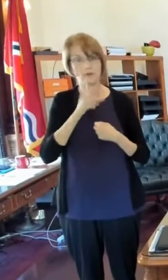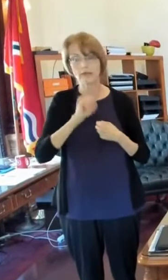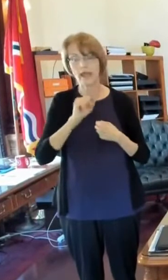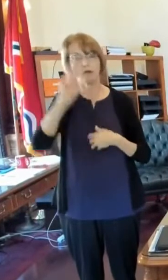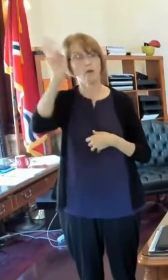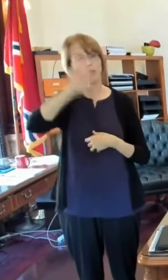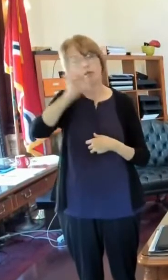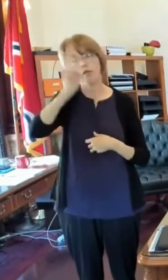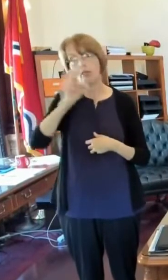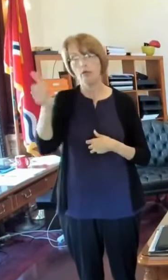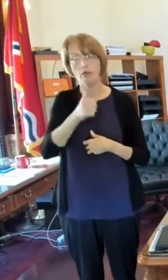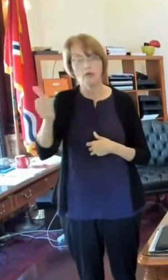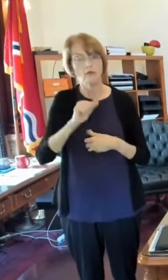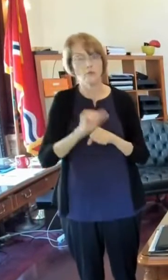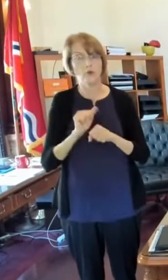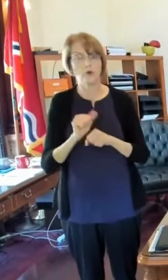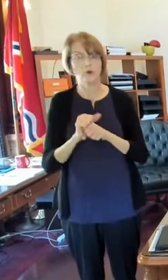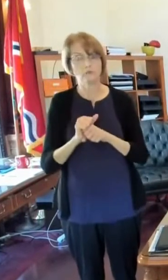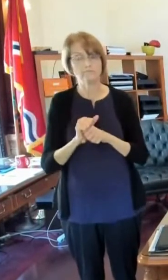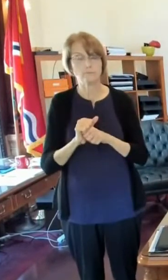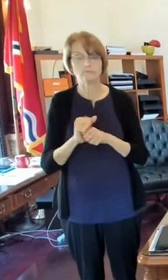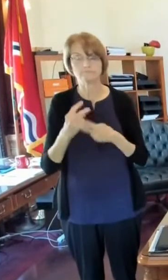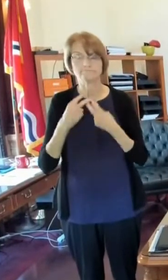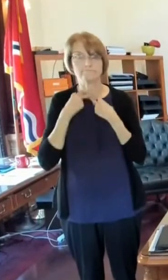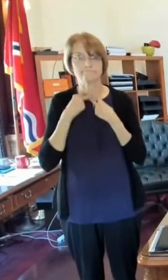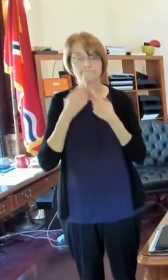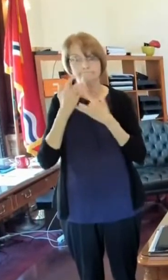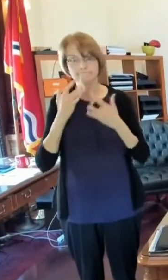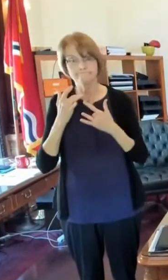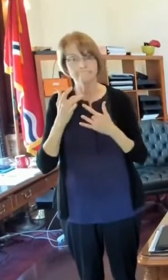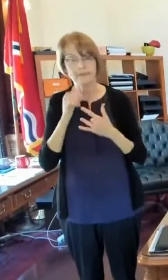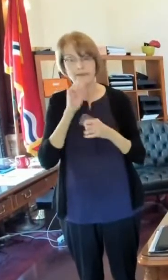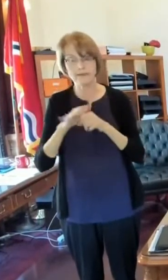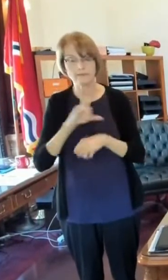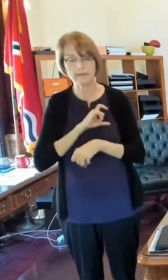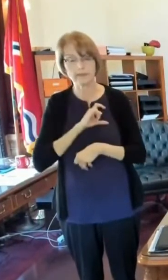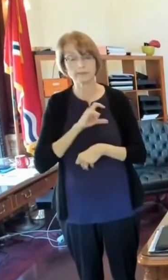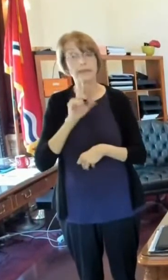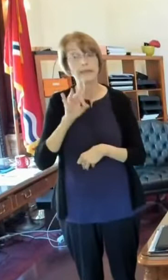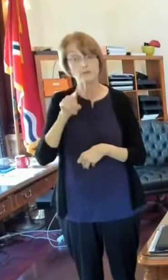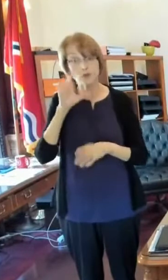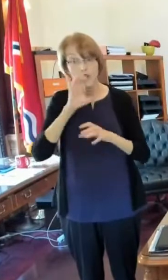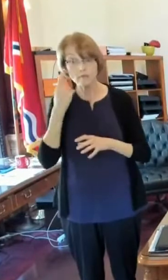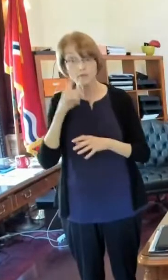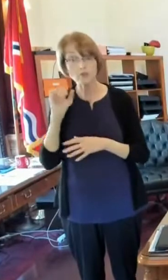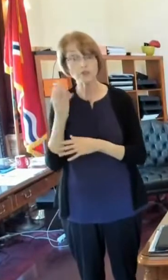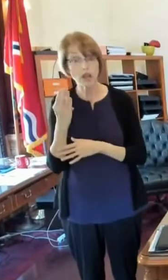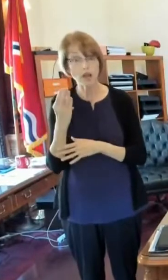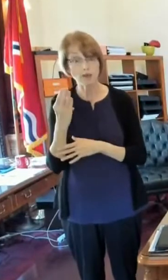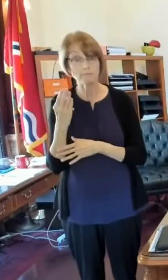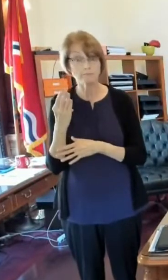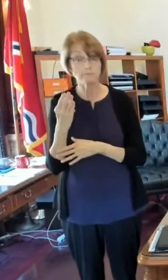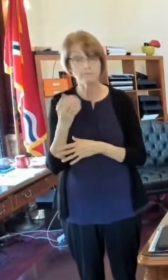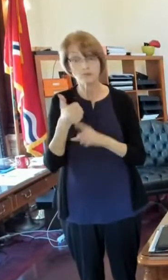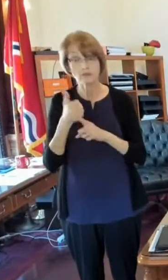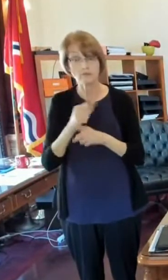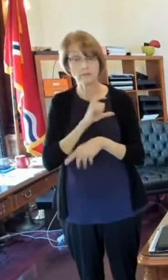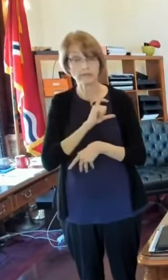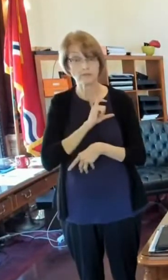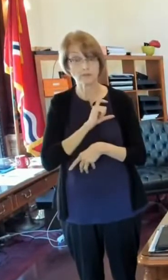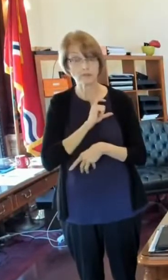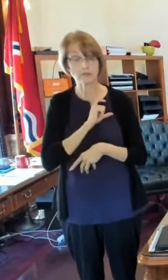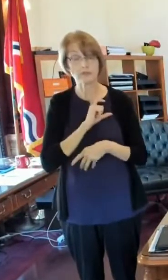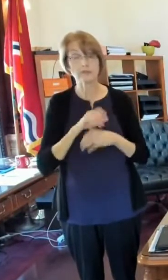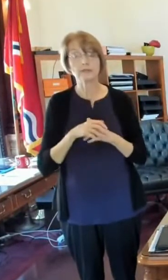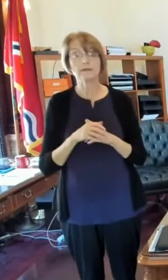police departments, if you're looking for a job as a police officer, many of those, haven't looked at them